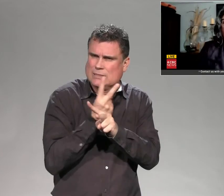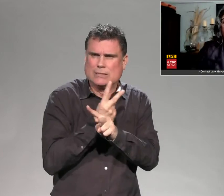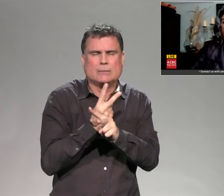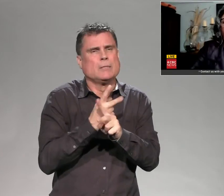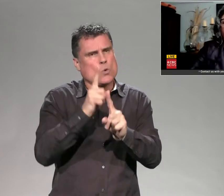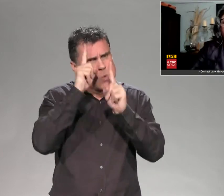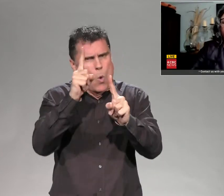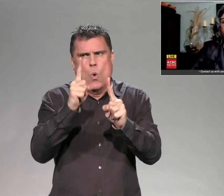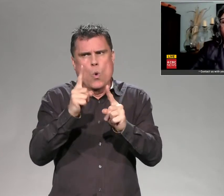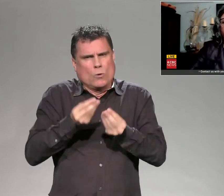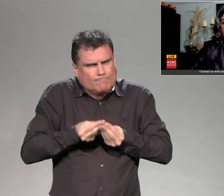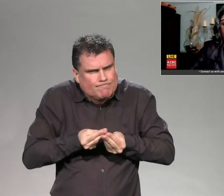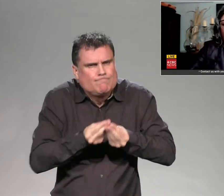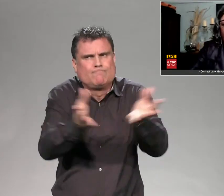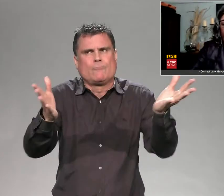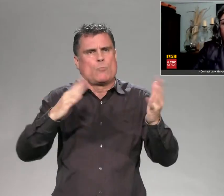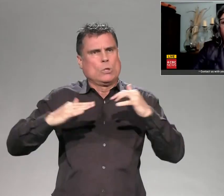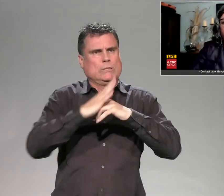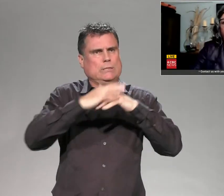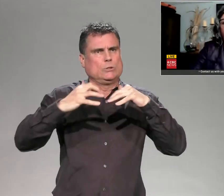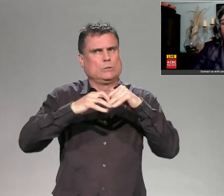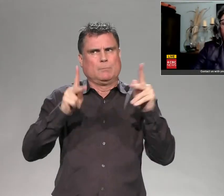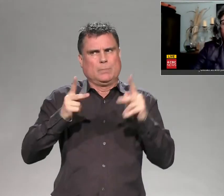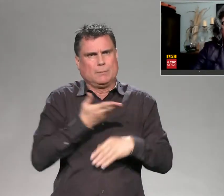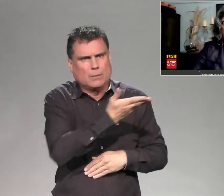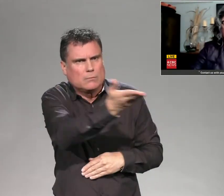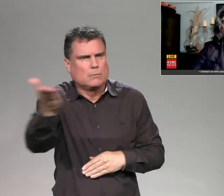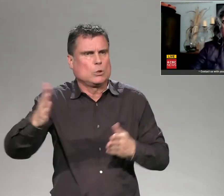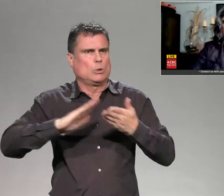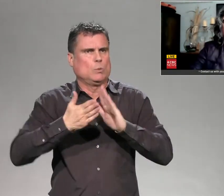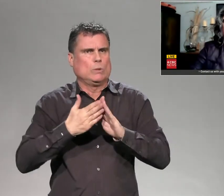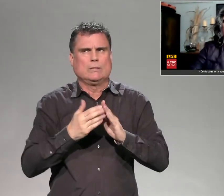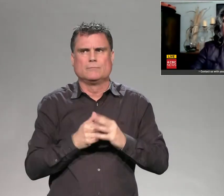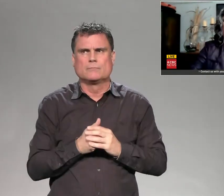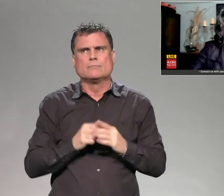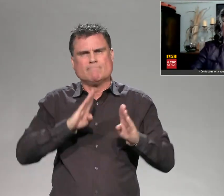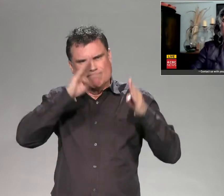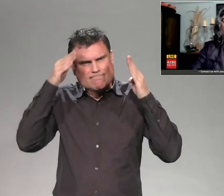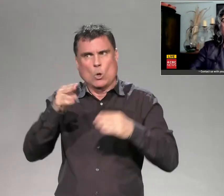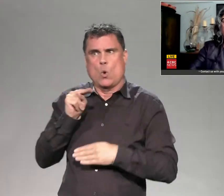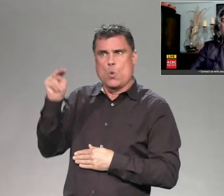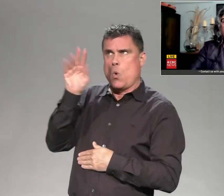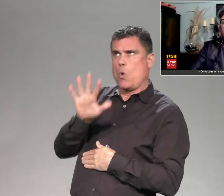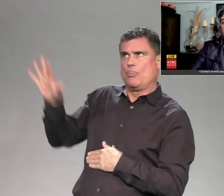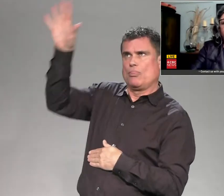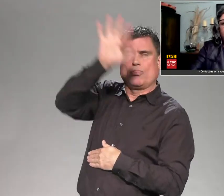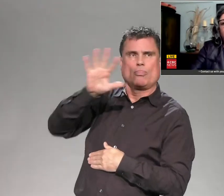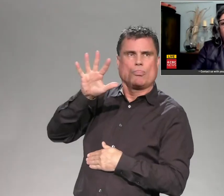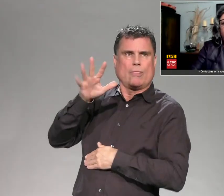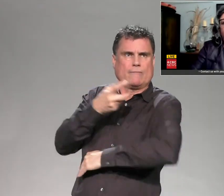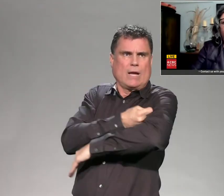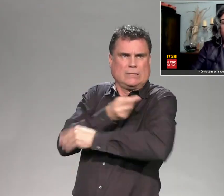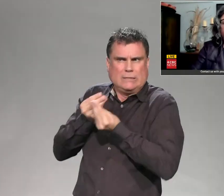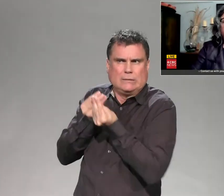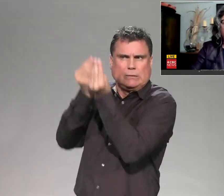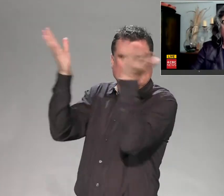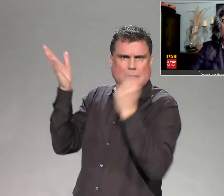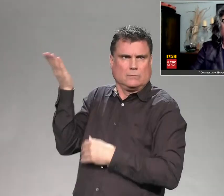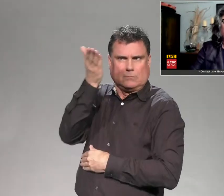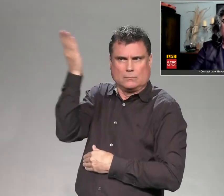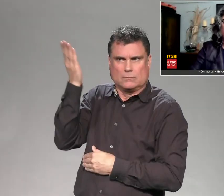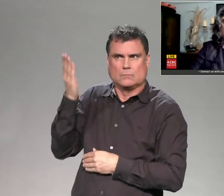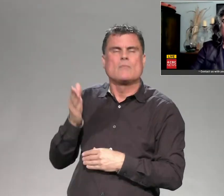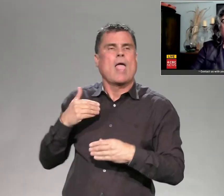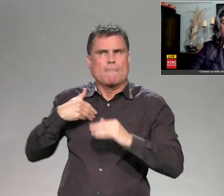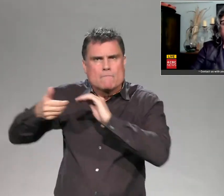and have been able to work with our provincial partners to see that that will be continued in other small